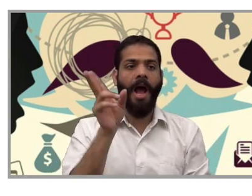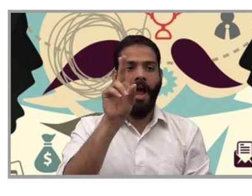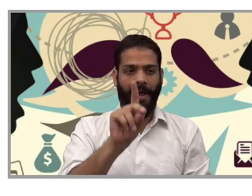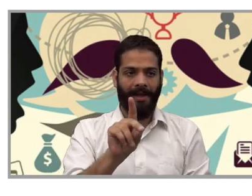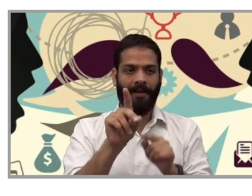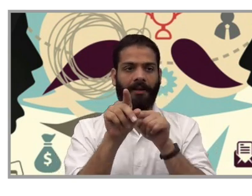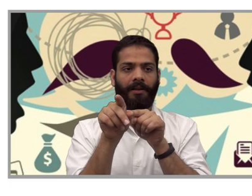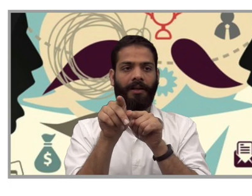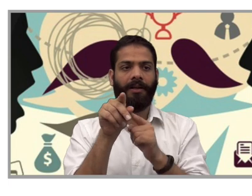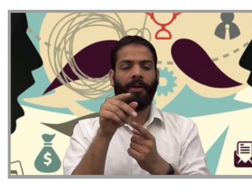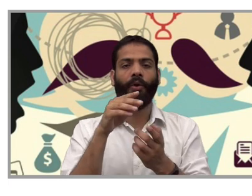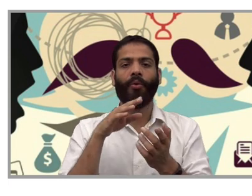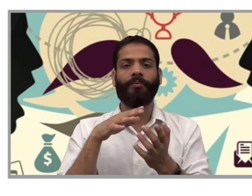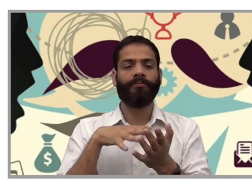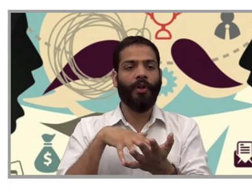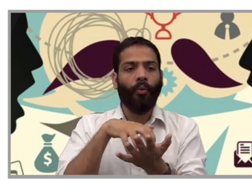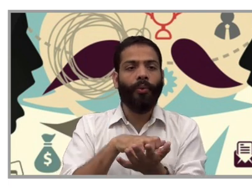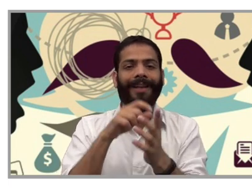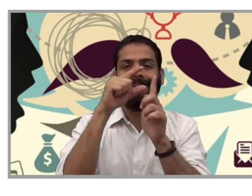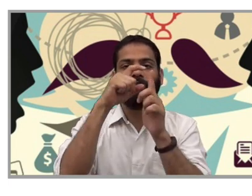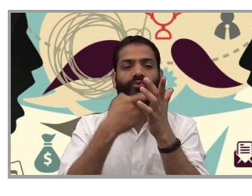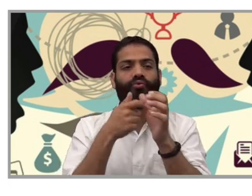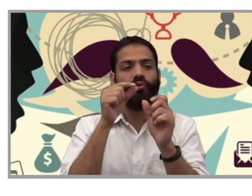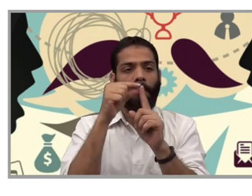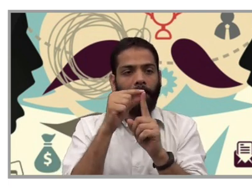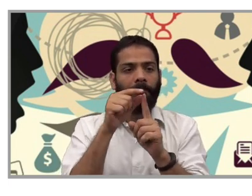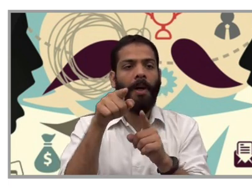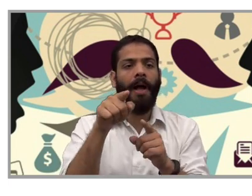The sign would be you laugh and finish.